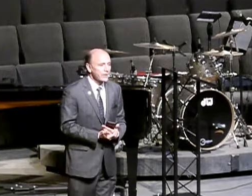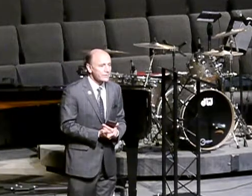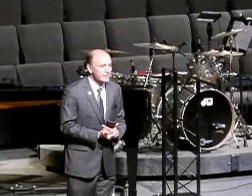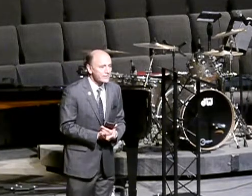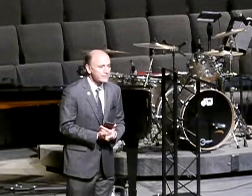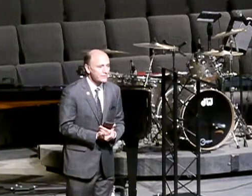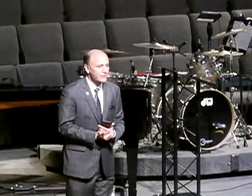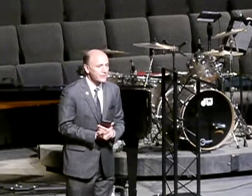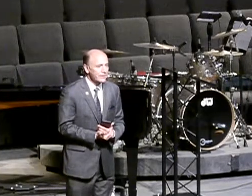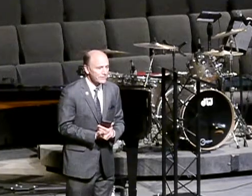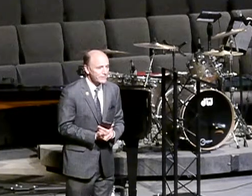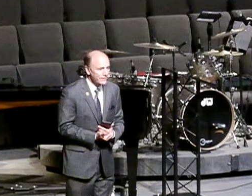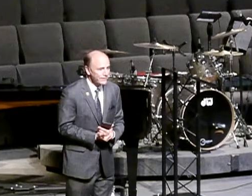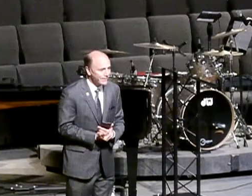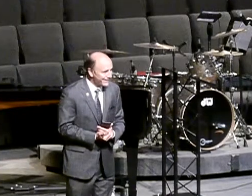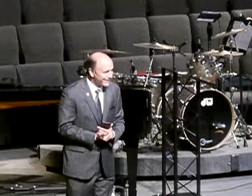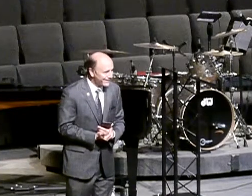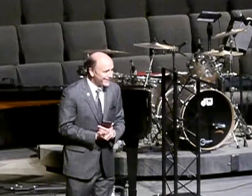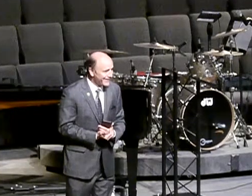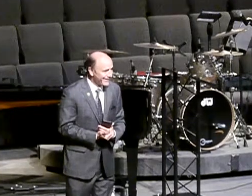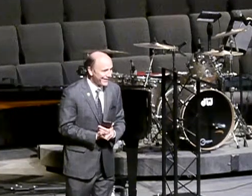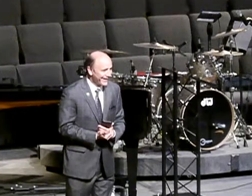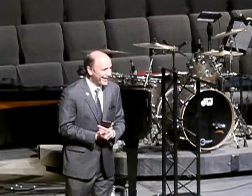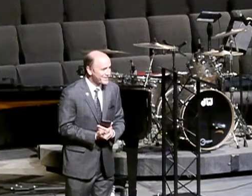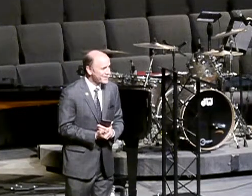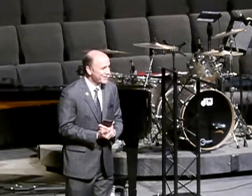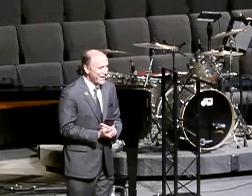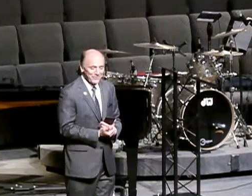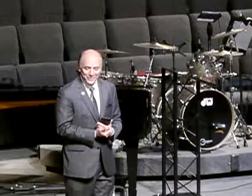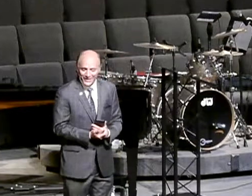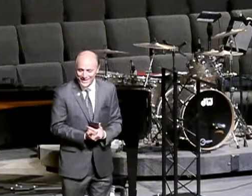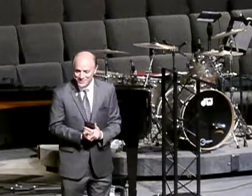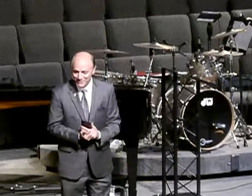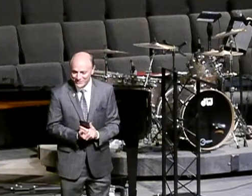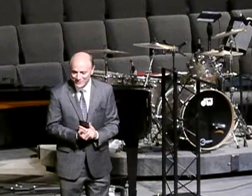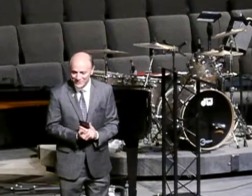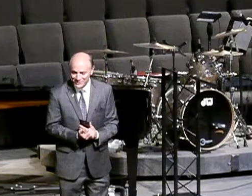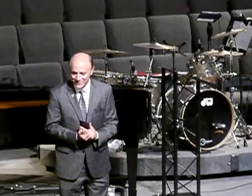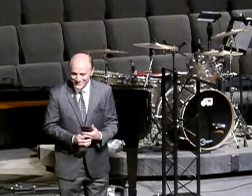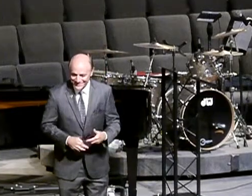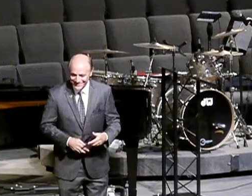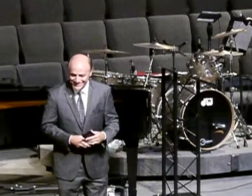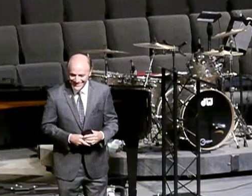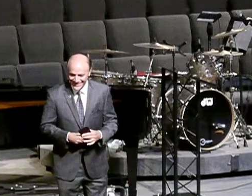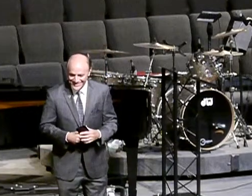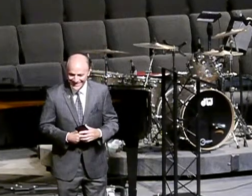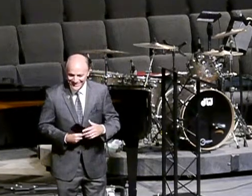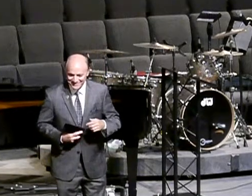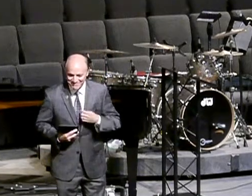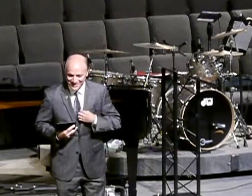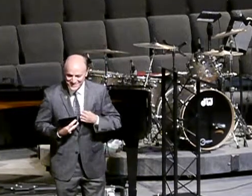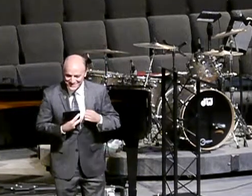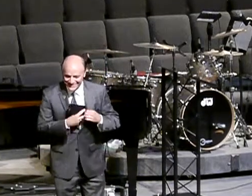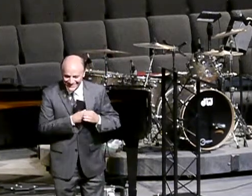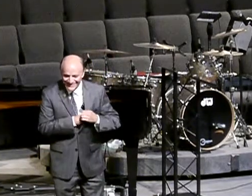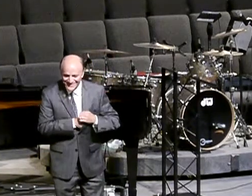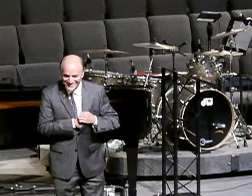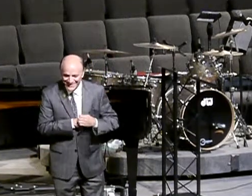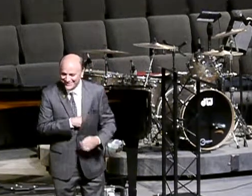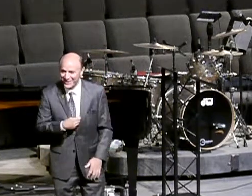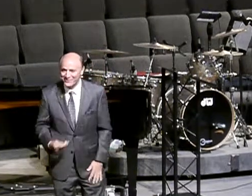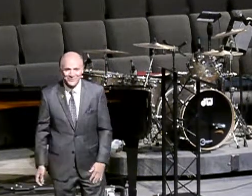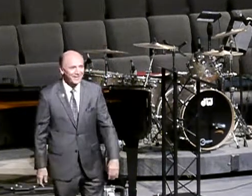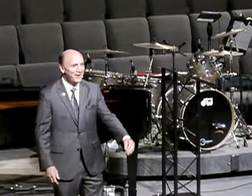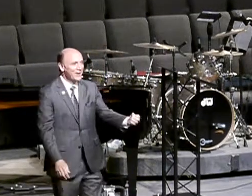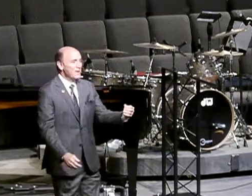grandchildren's children, children. I said that with as much stentoriousness as I can muster. It's